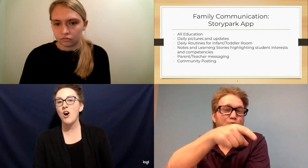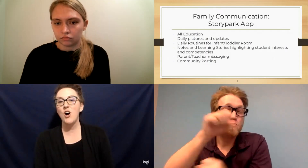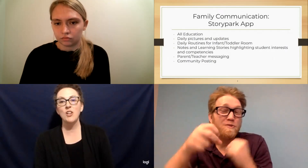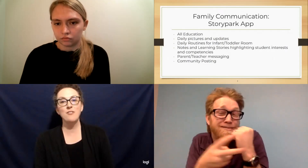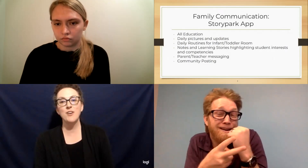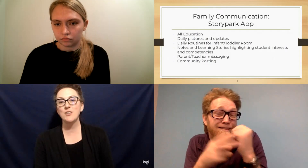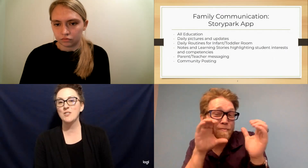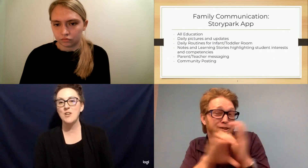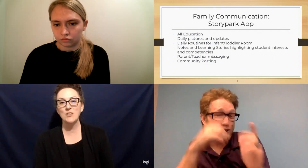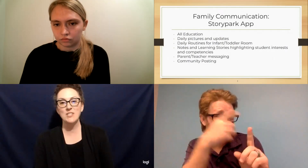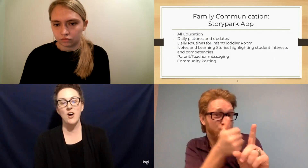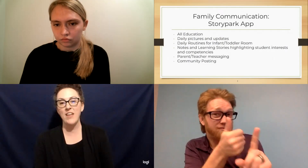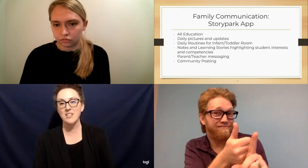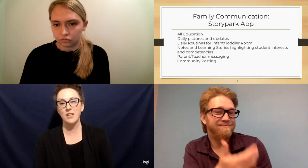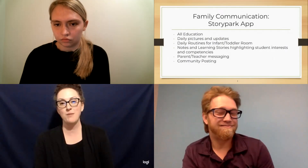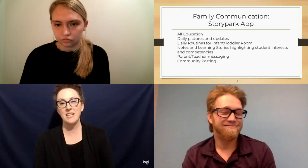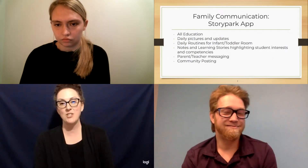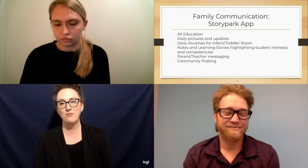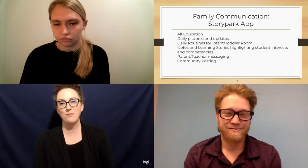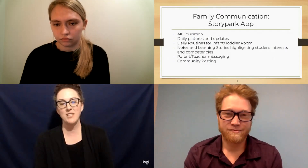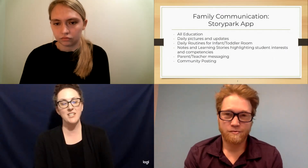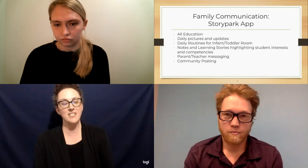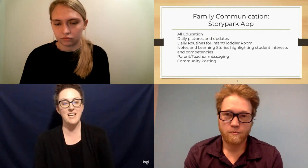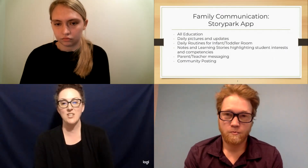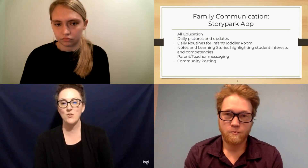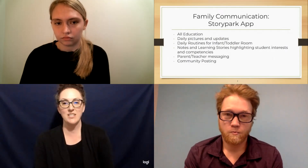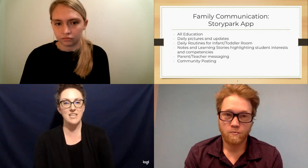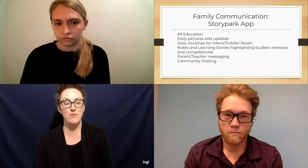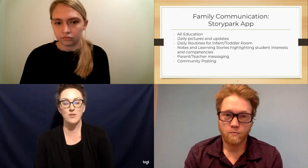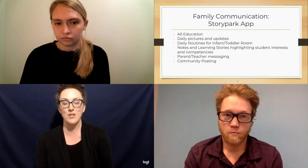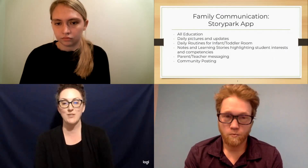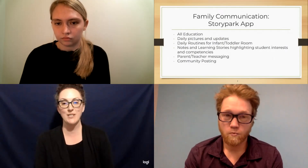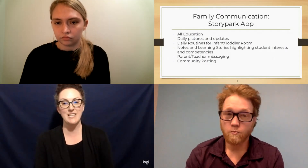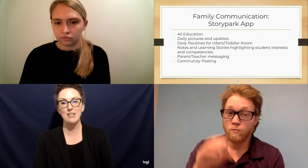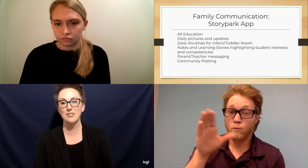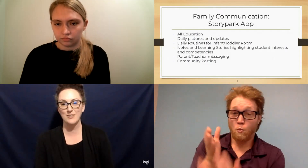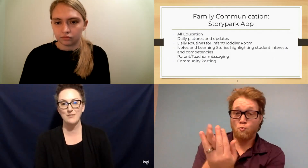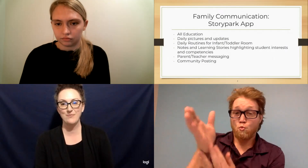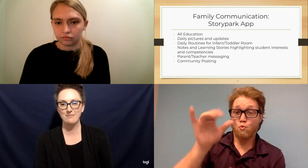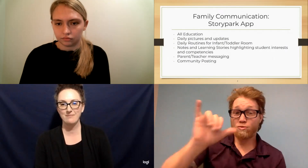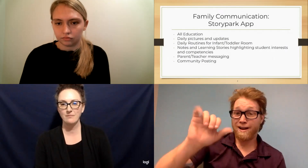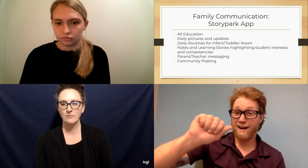save all of those notes and all that documentation from the years, and you can keep those all for yourself.